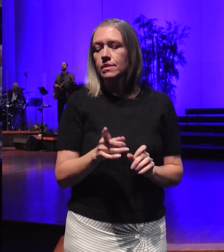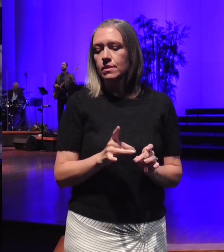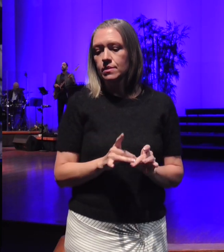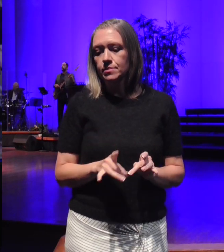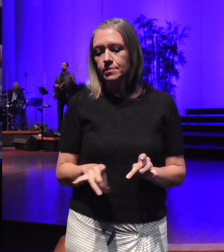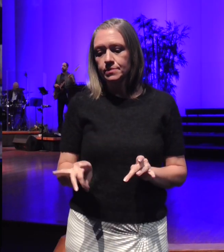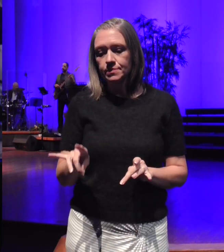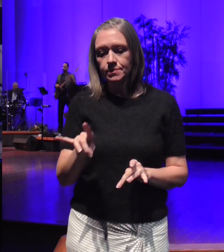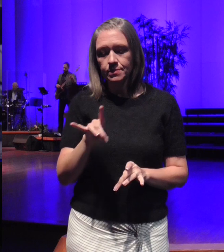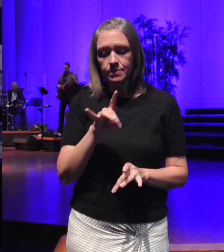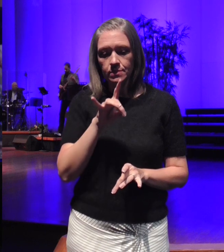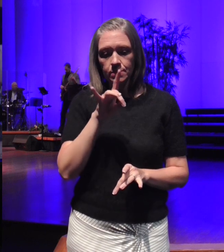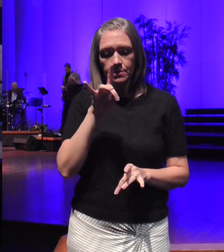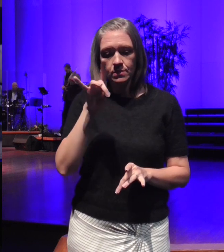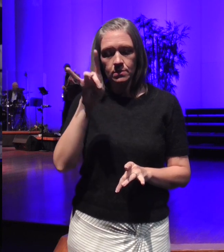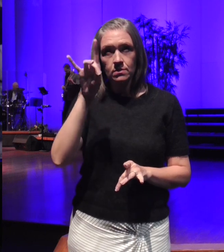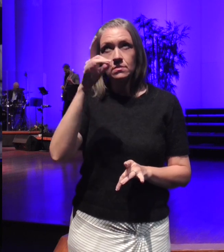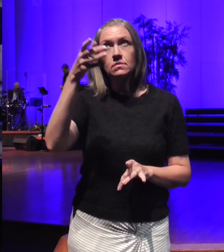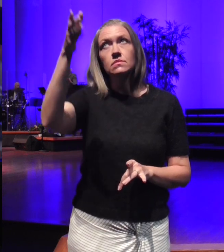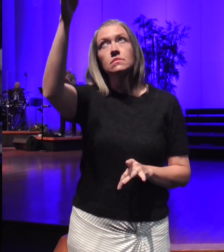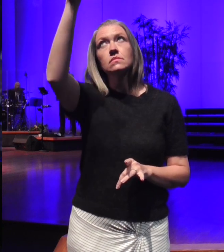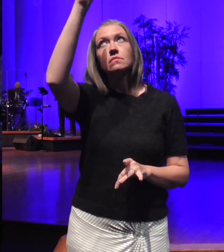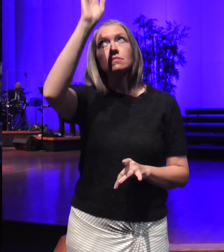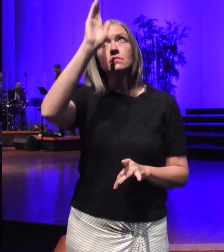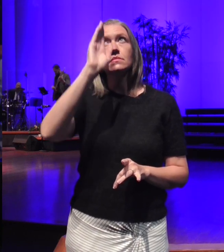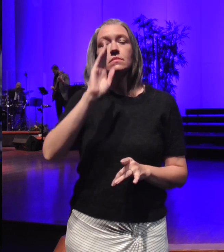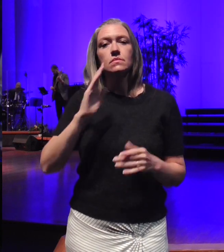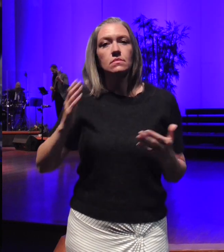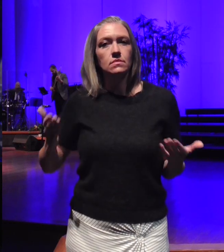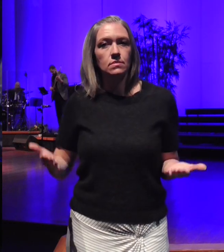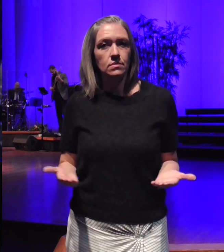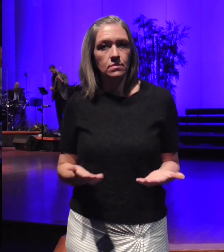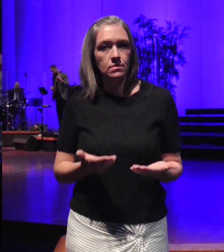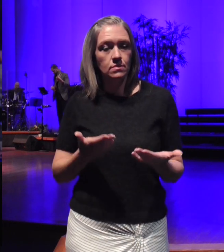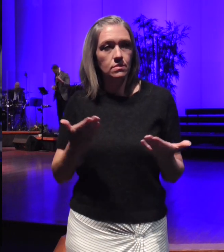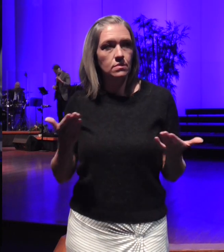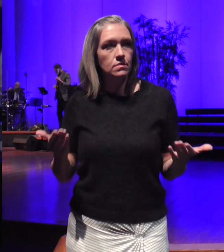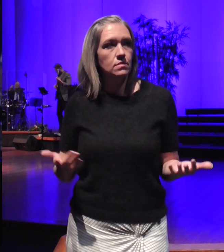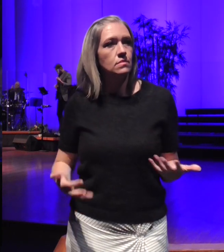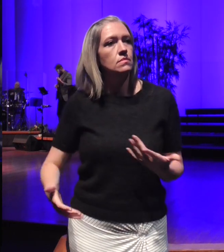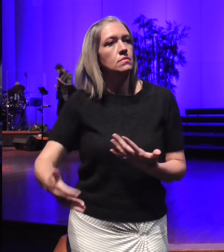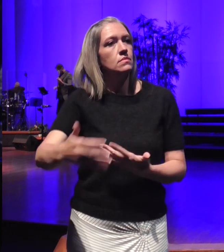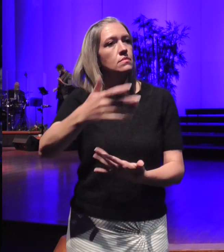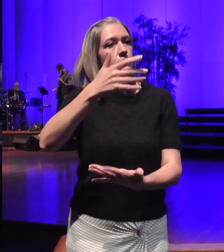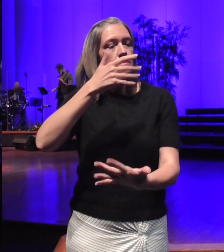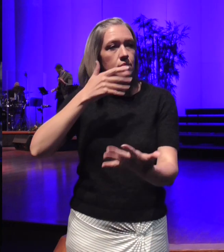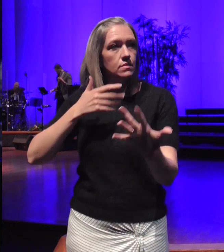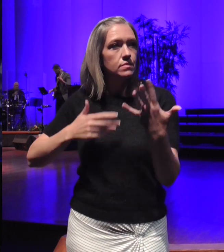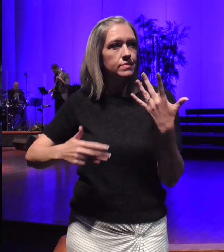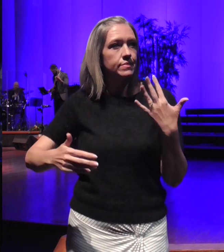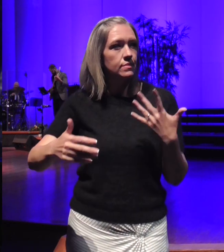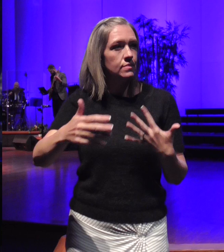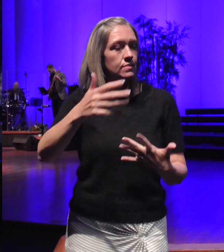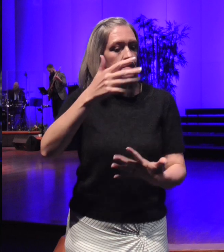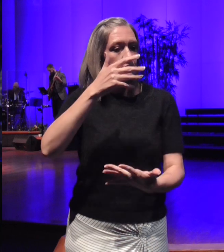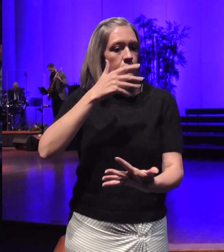Surely the presence of God is in this